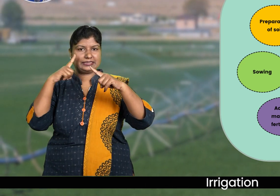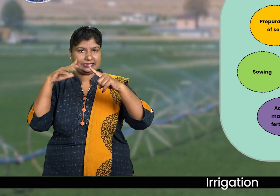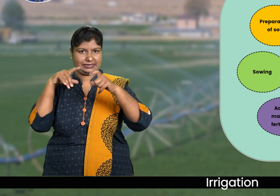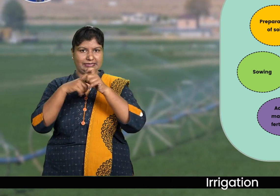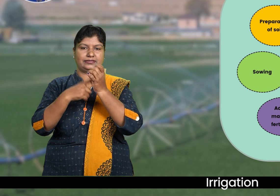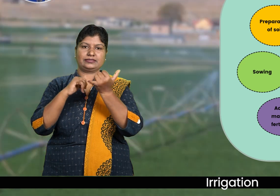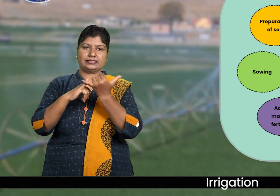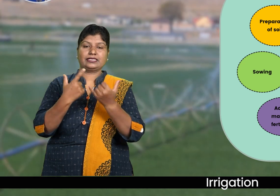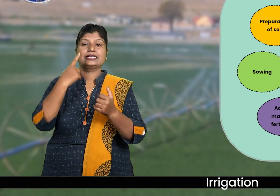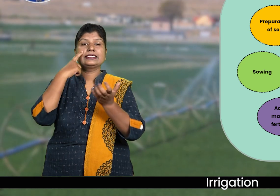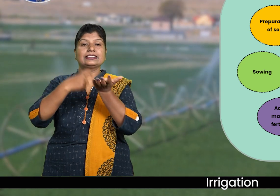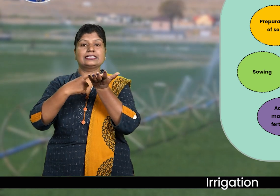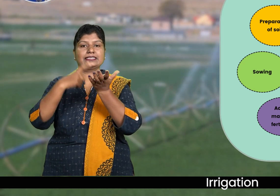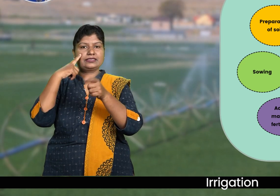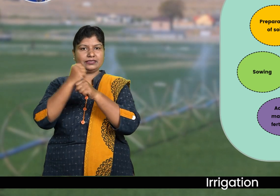irrigation,